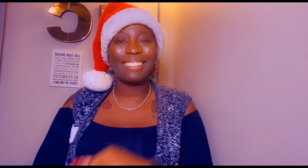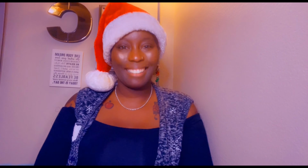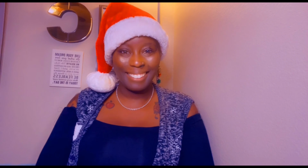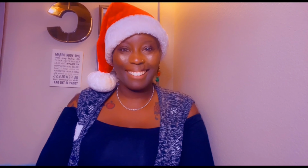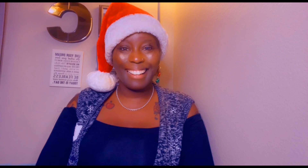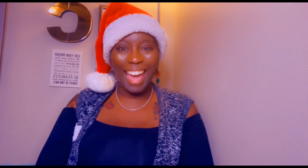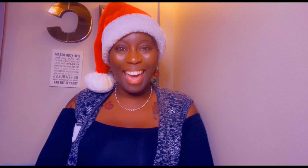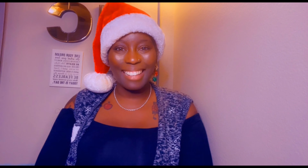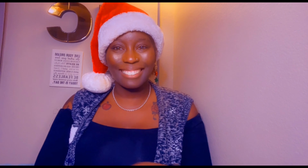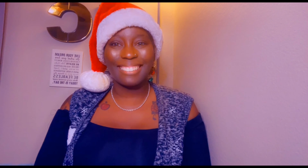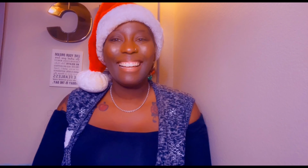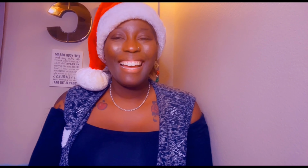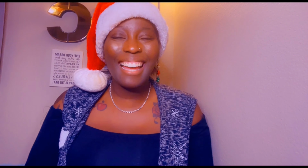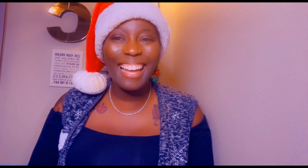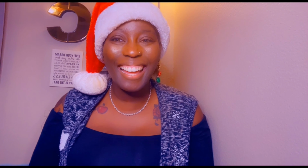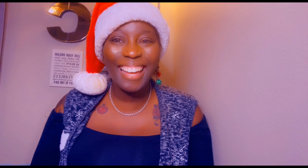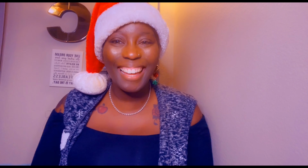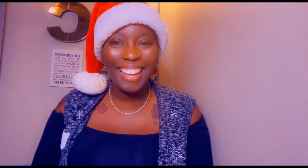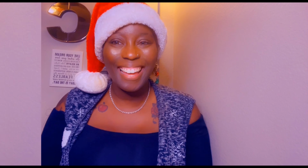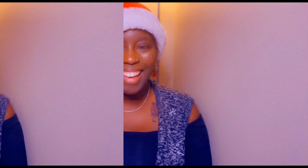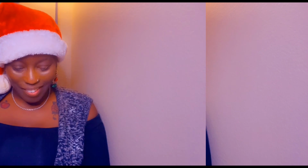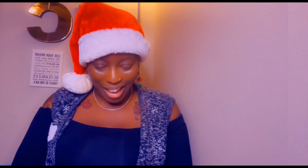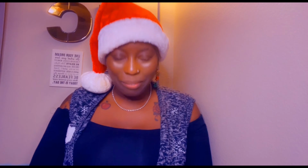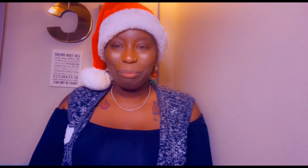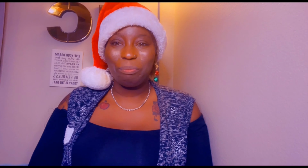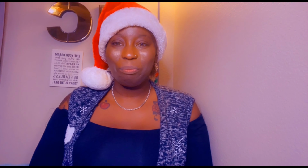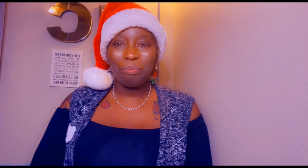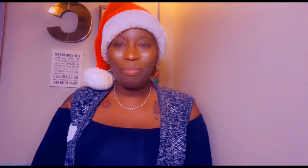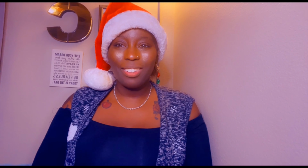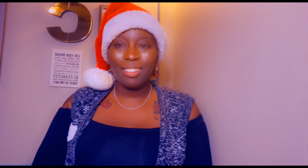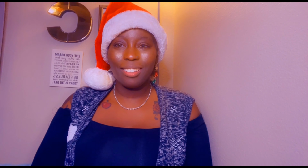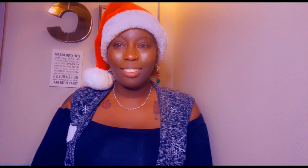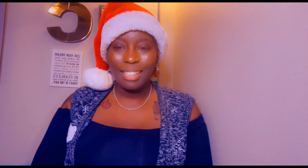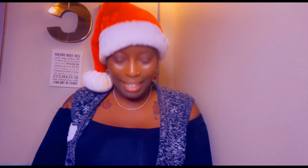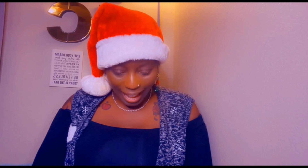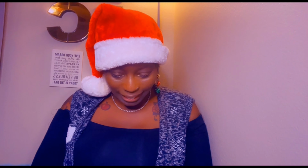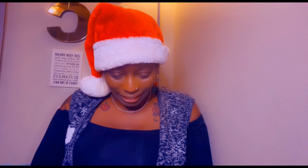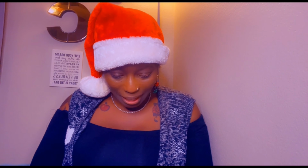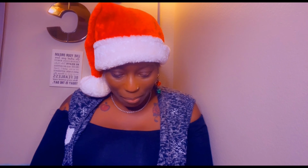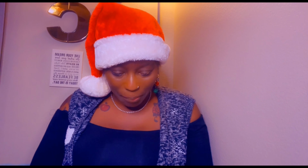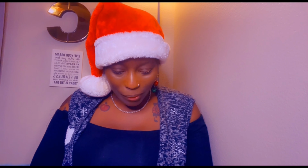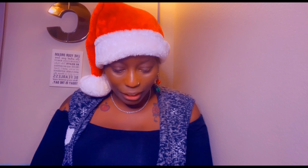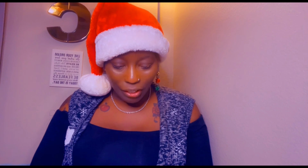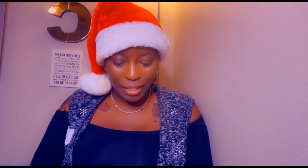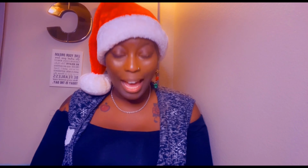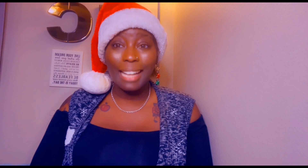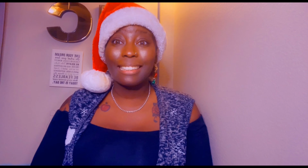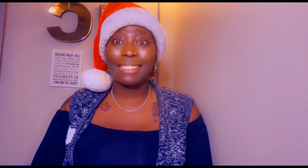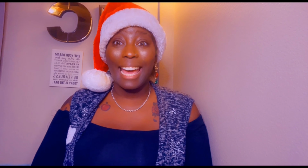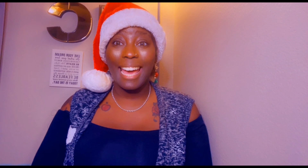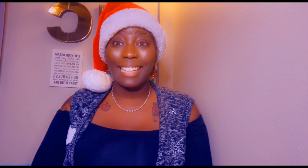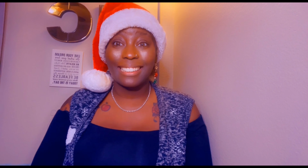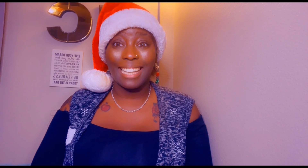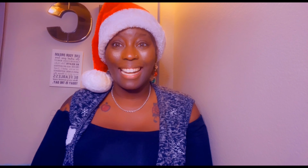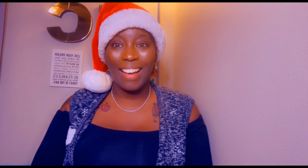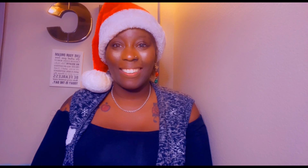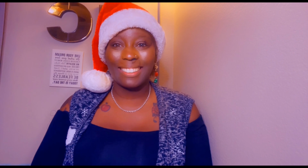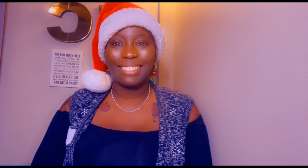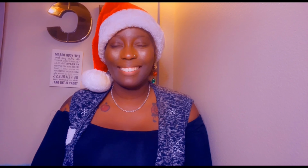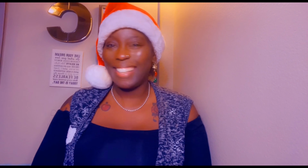PJs. Yes. All right. Next up, I'm going to show you guys Santa Claus. The